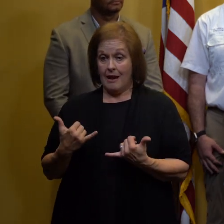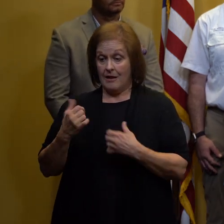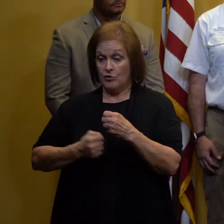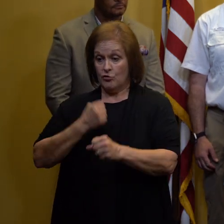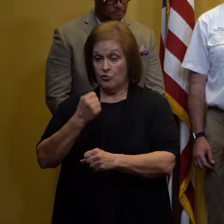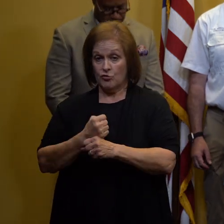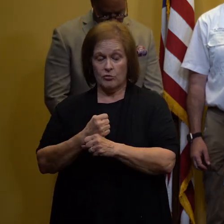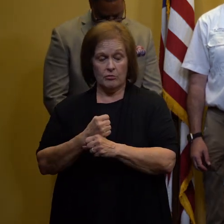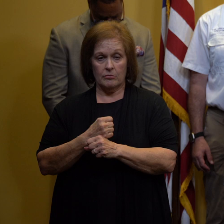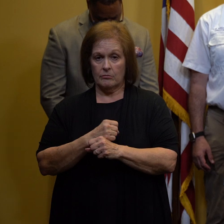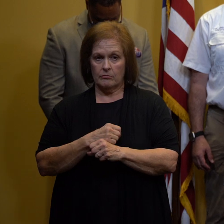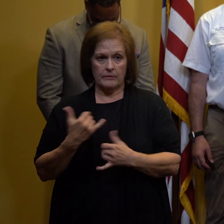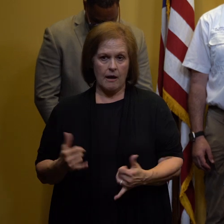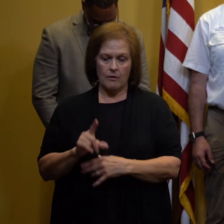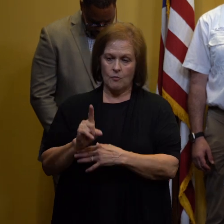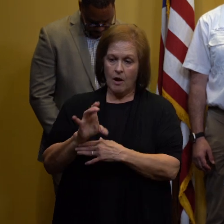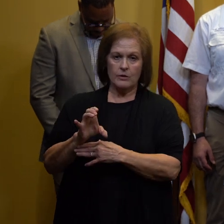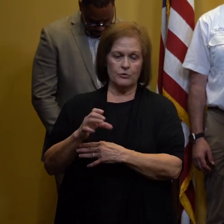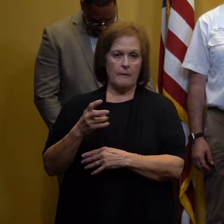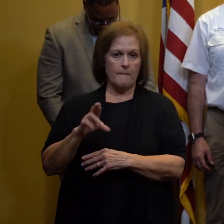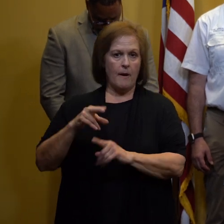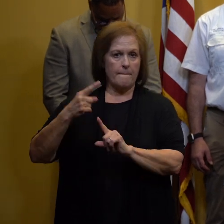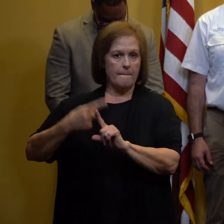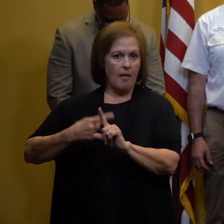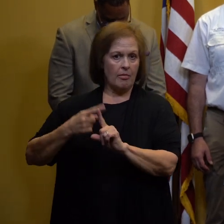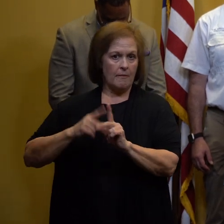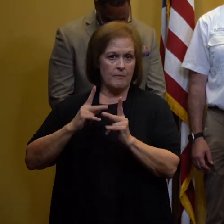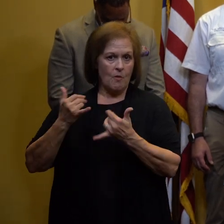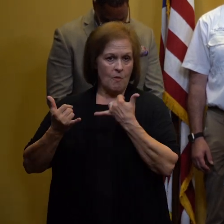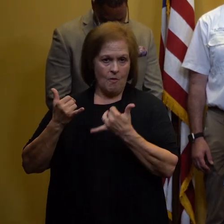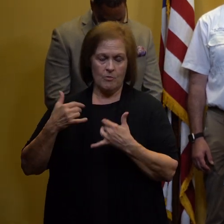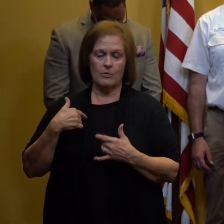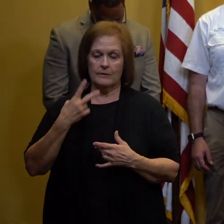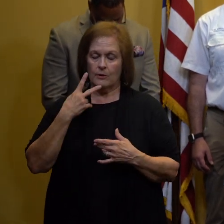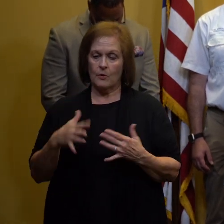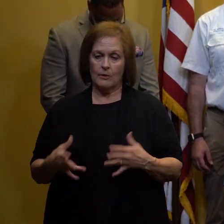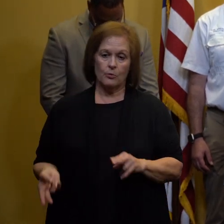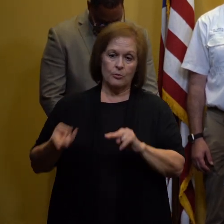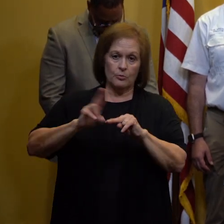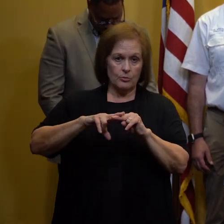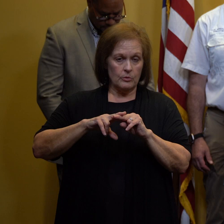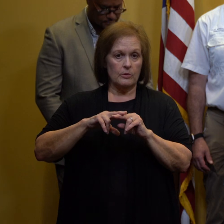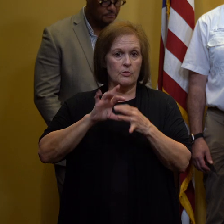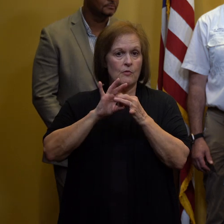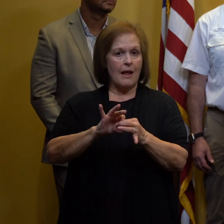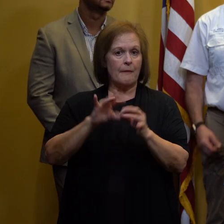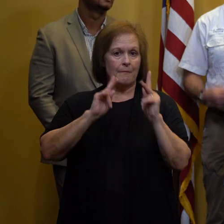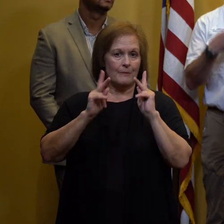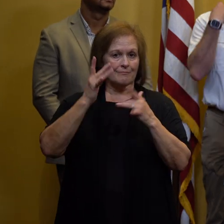this year it has quadrupled to around 100 calls per month. So we definitely have seen an increase in call volume for heat-related